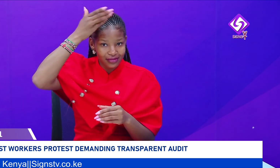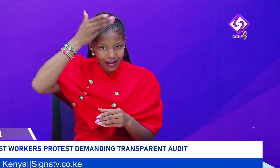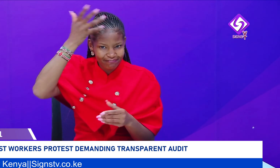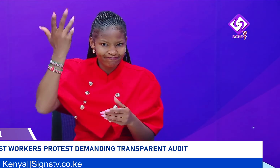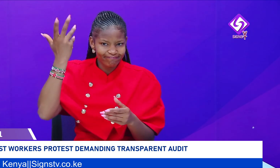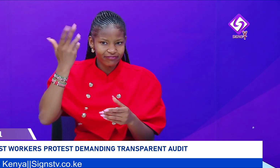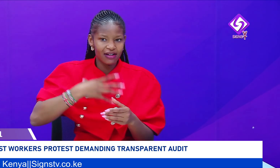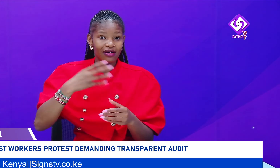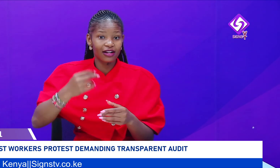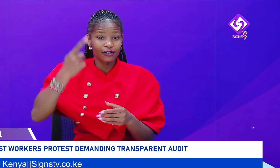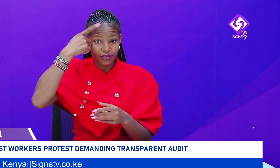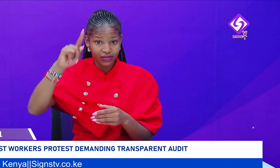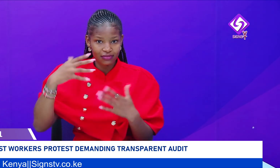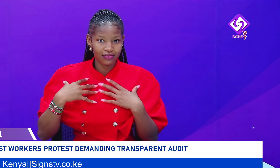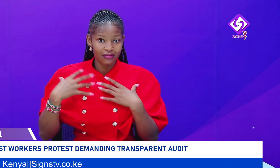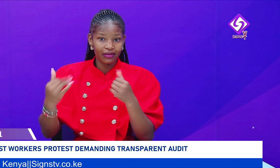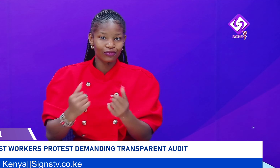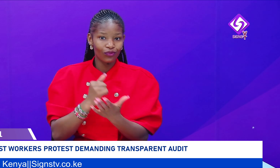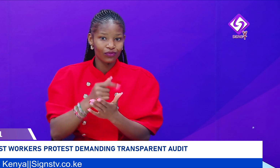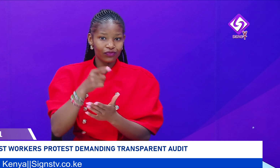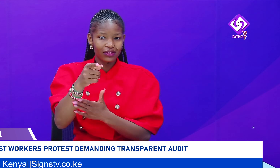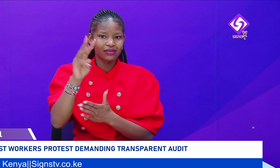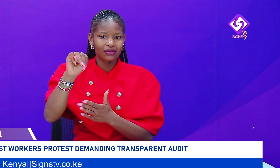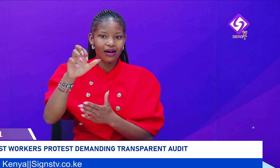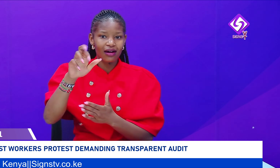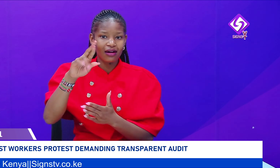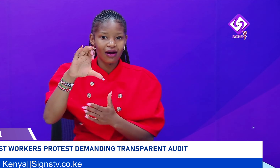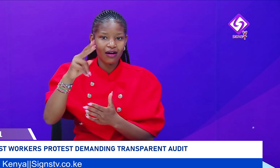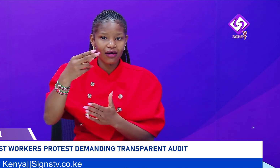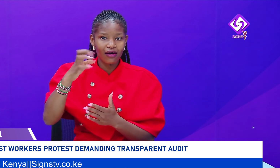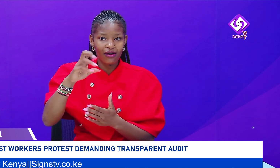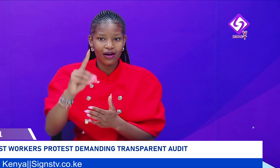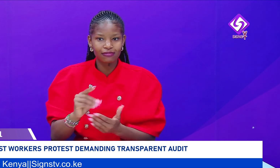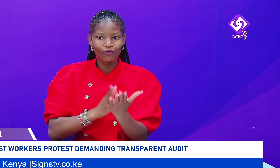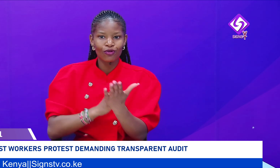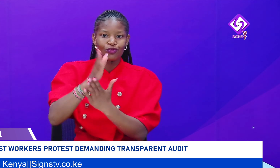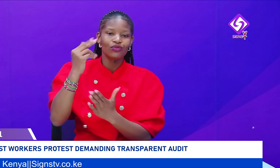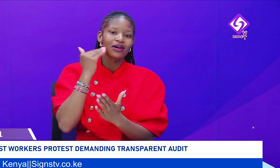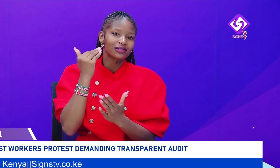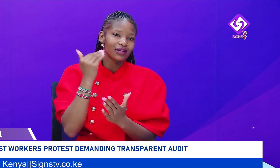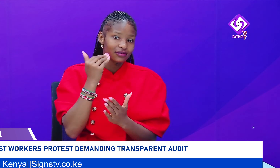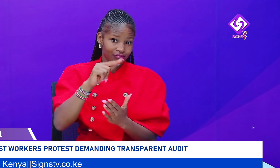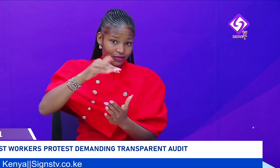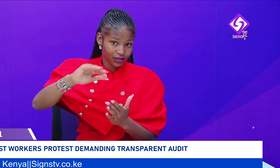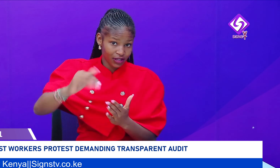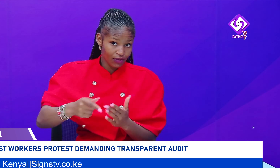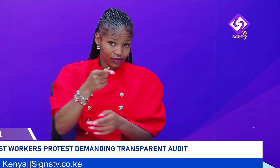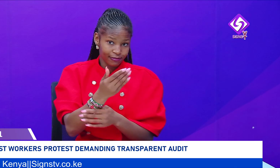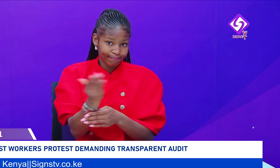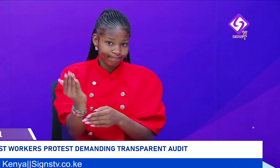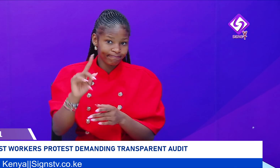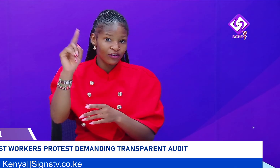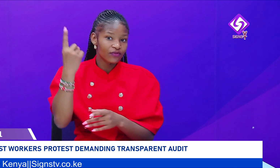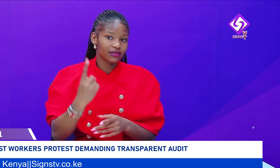More than 300 young workers, including nurses, clinicians, and public health officers, marched